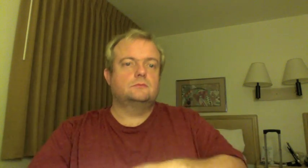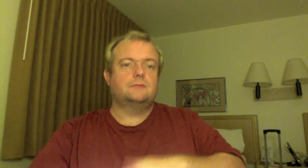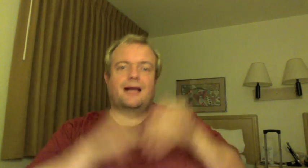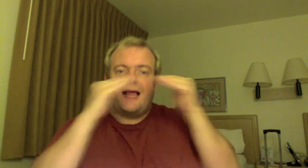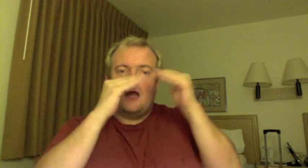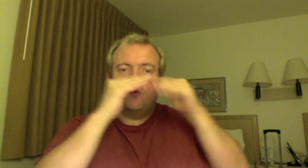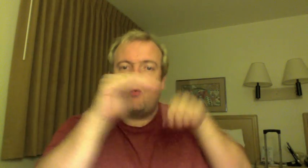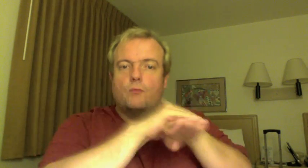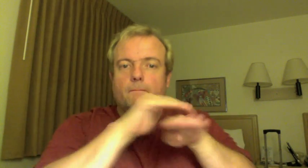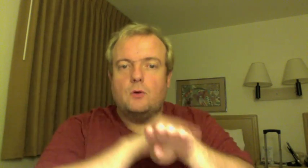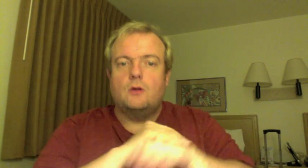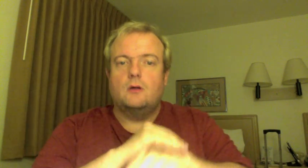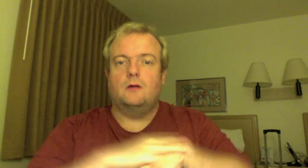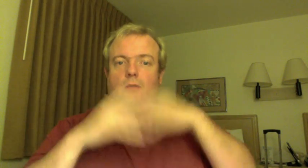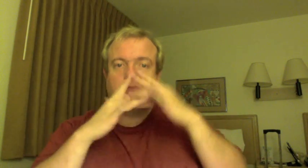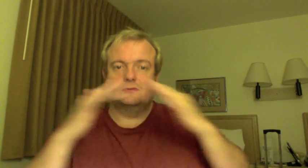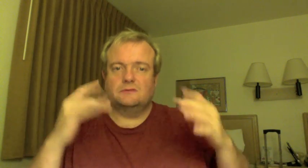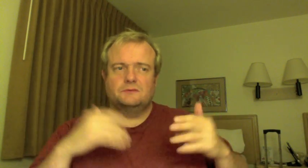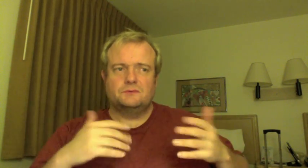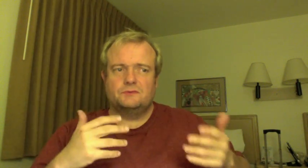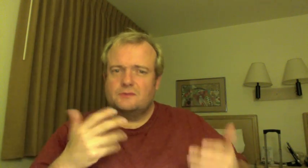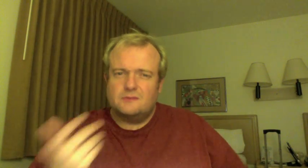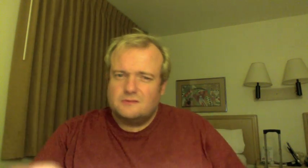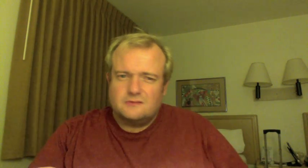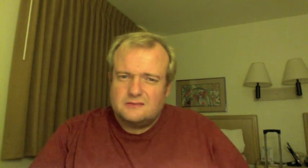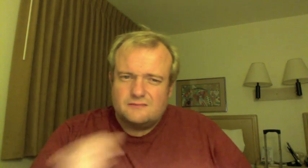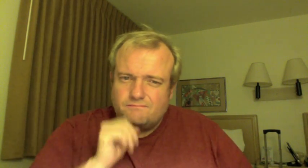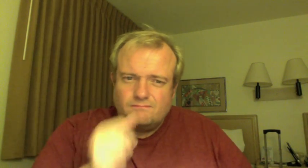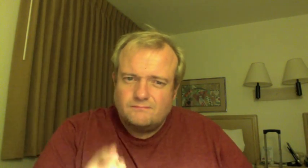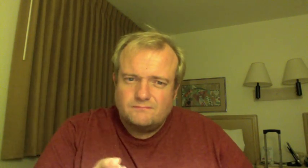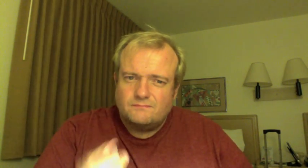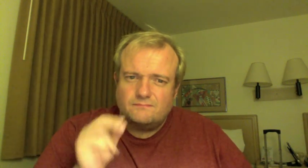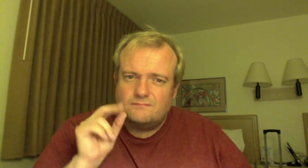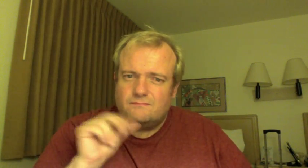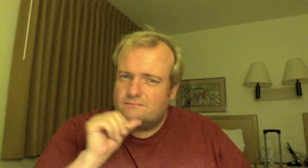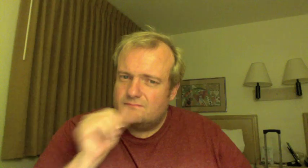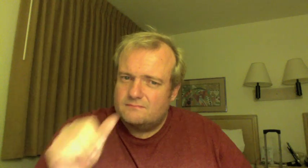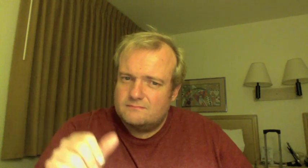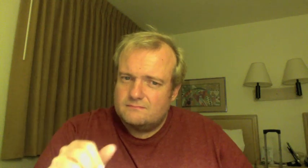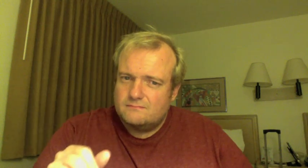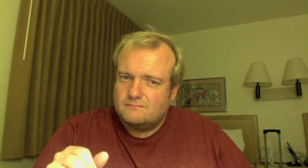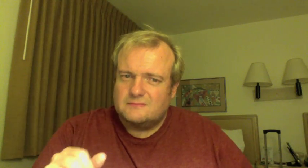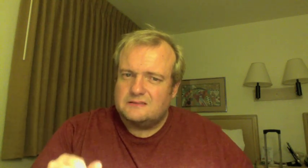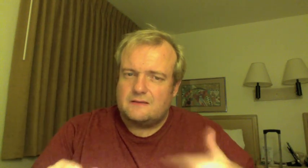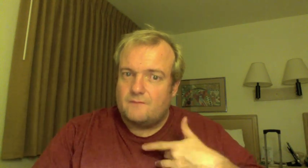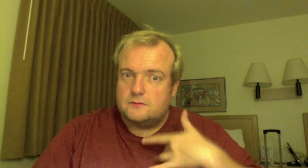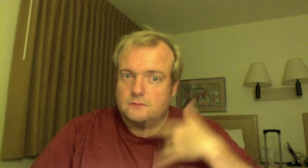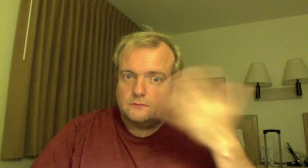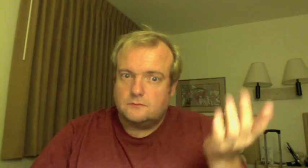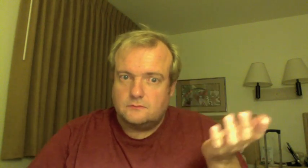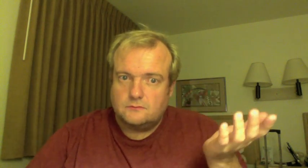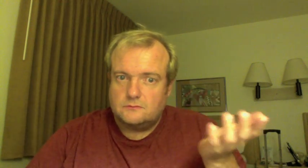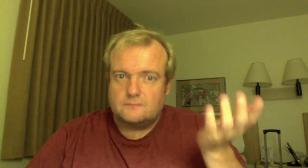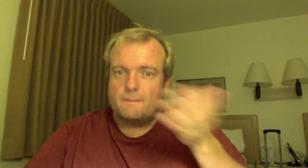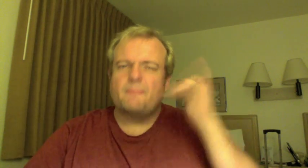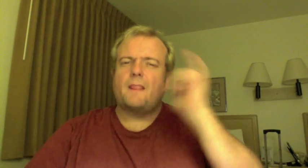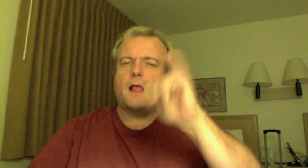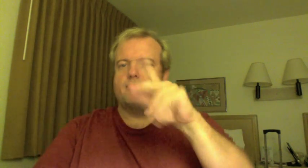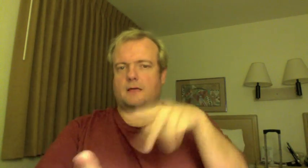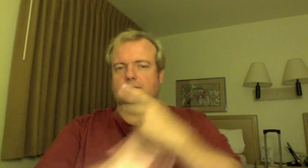The city must do everything it can to combat the pollution, so Beijing spends $12 billion to move industrial